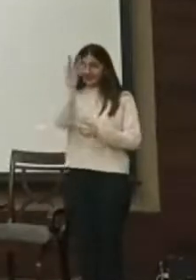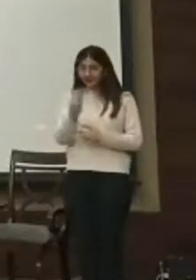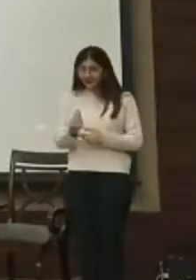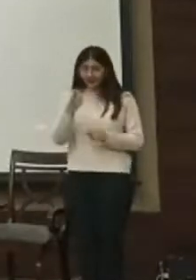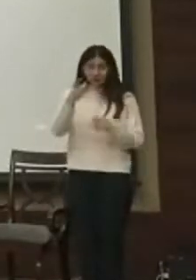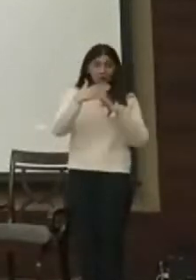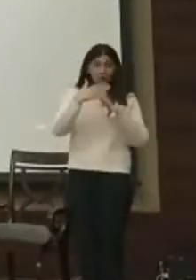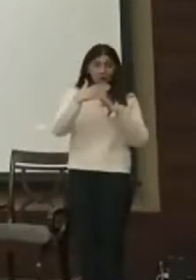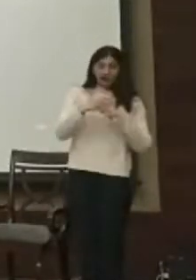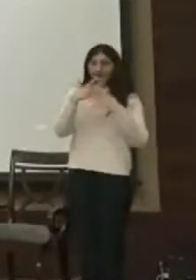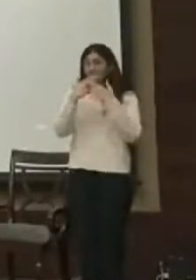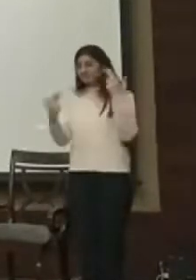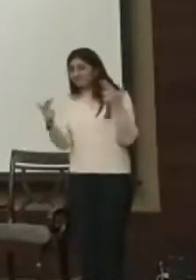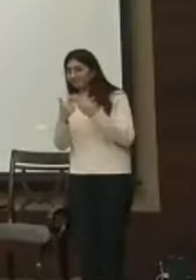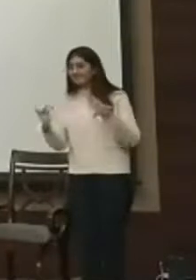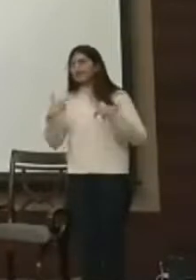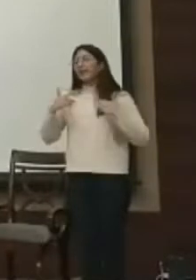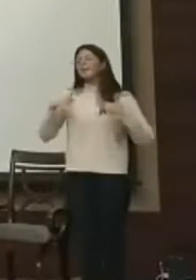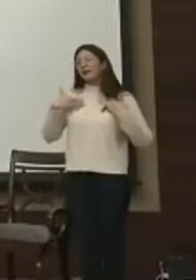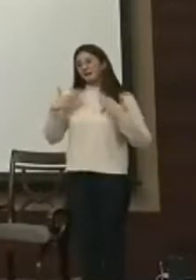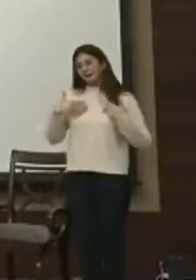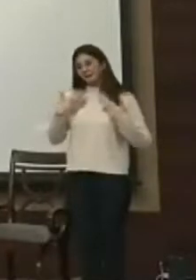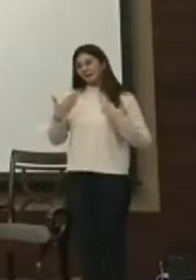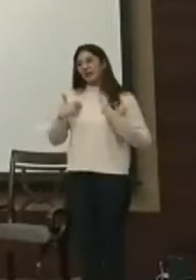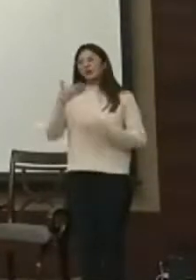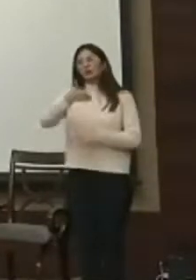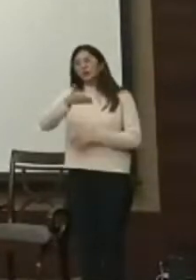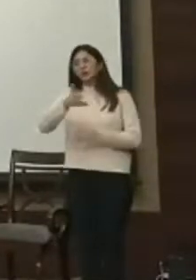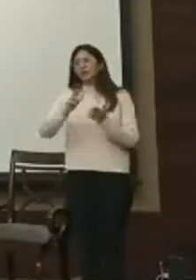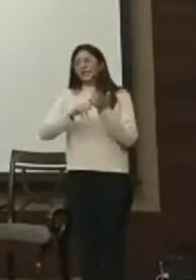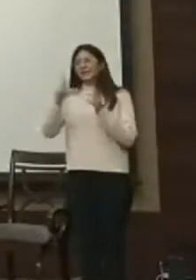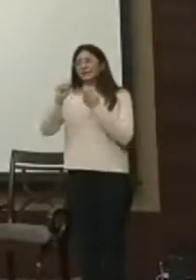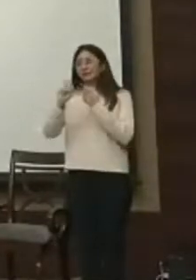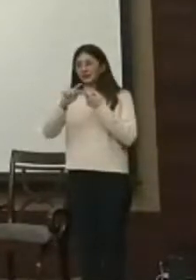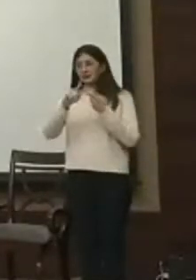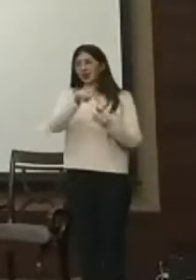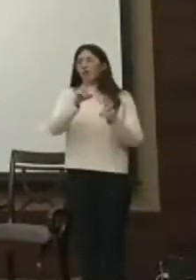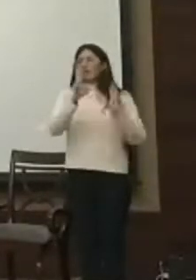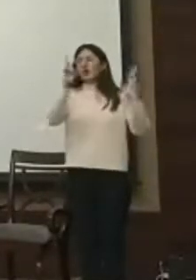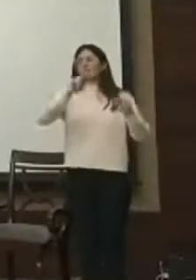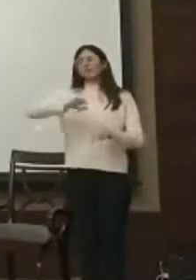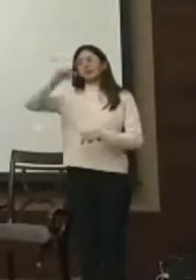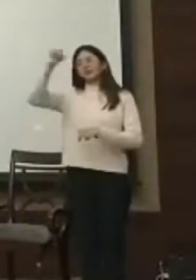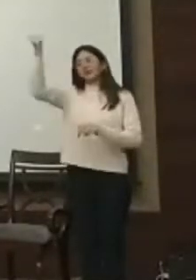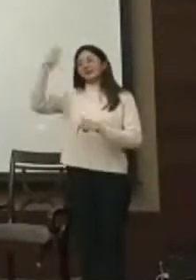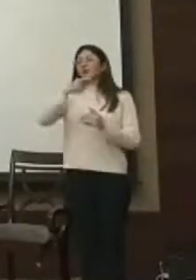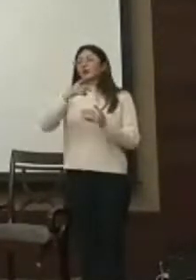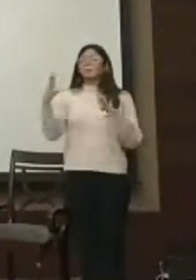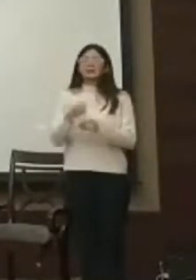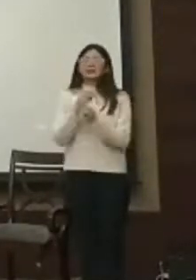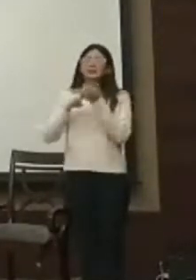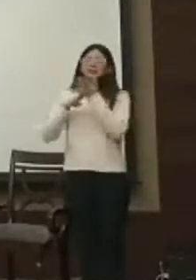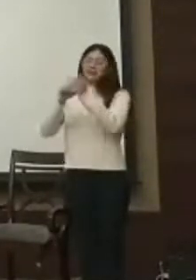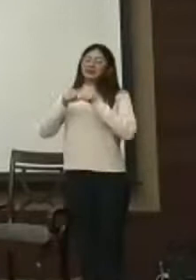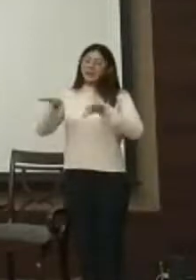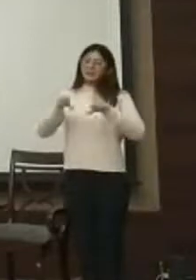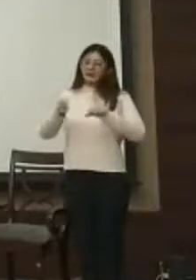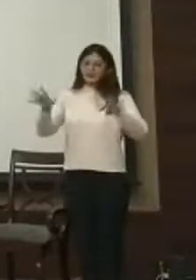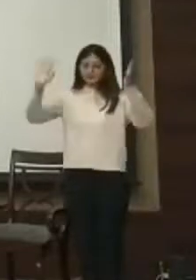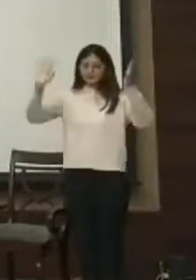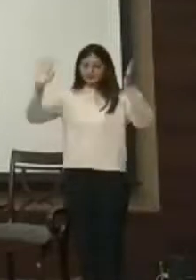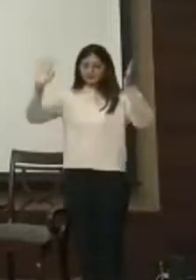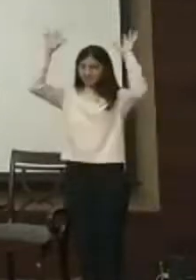shared experiences and wish NCPEDP great success in their Missing Million campaigns. Thank you.